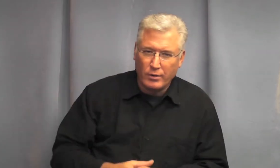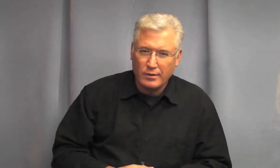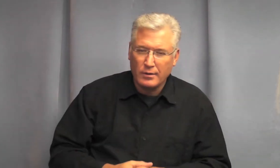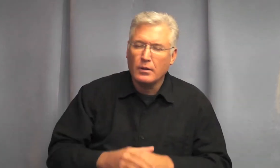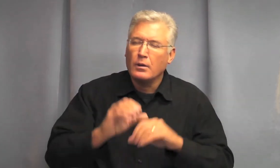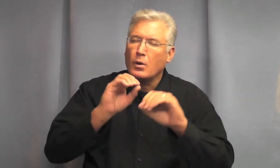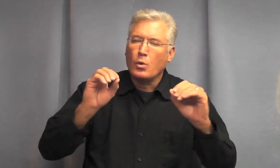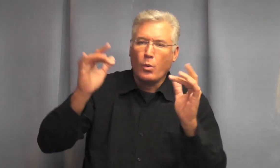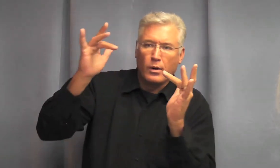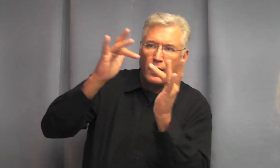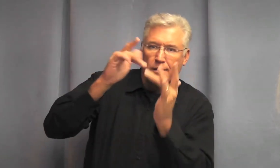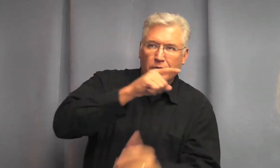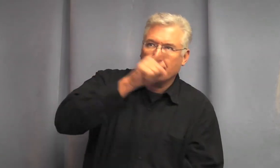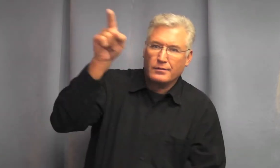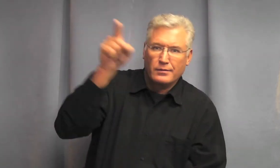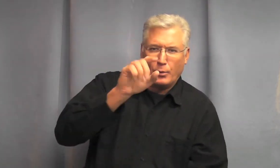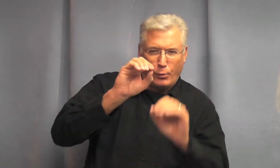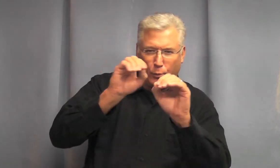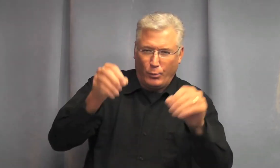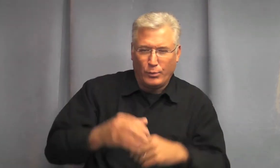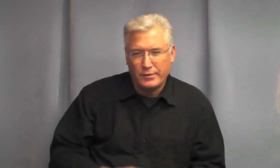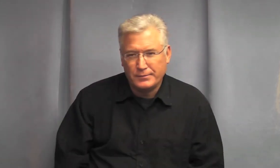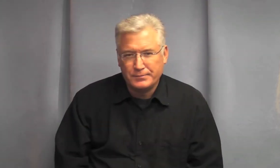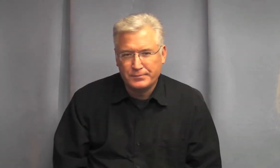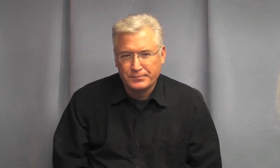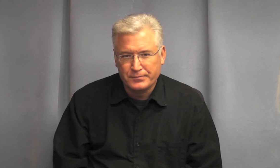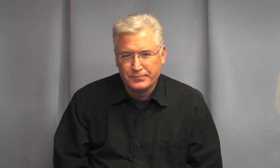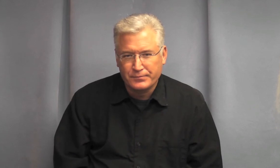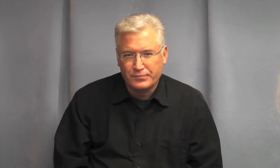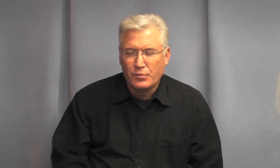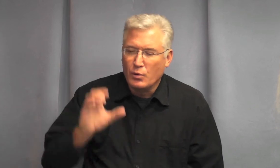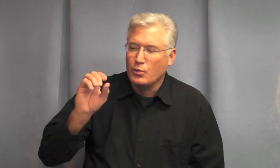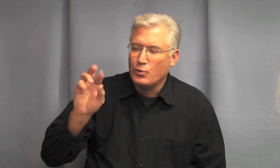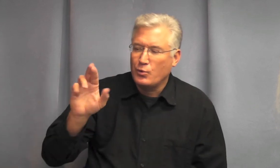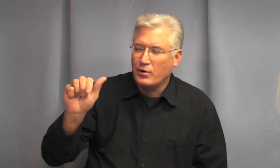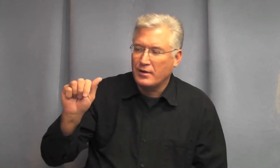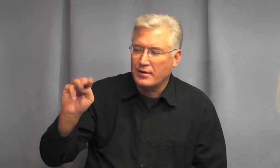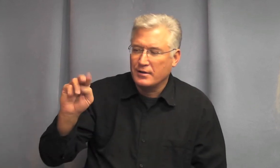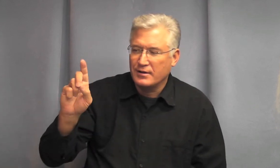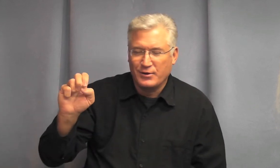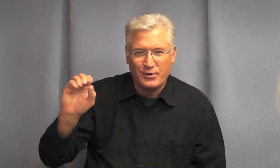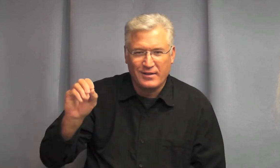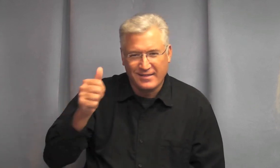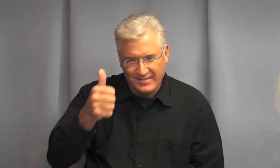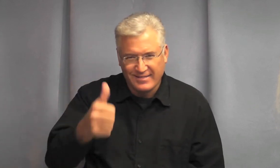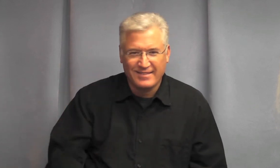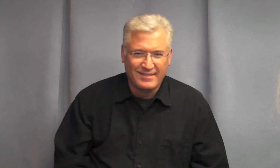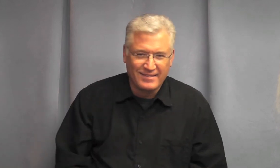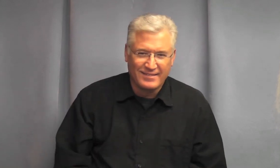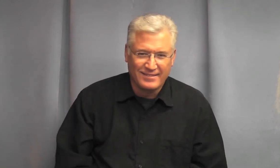not. He's likely separated from God. No contact between them whatsoever. Corn deal.